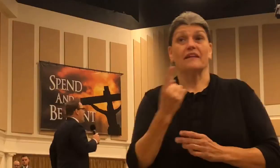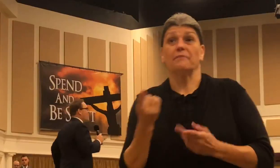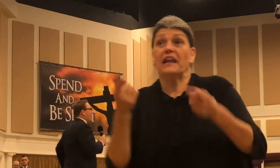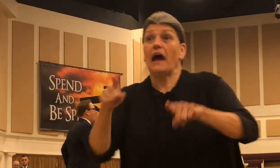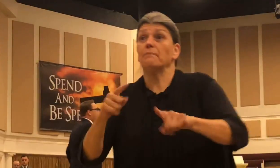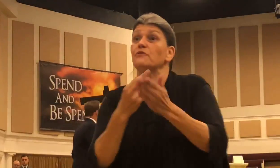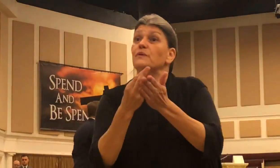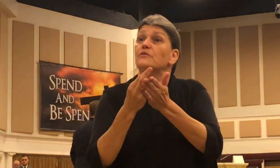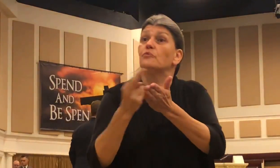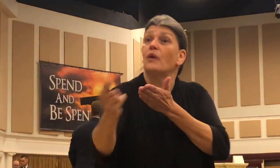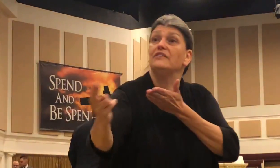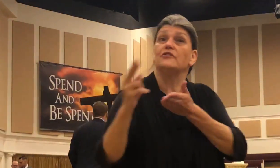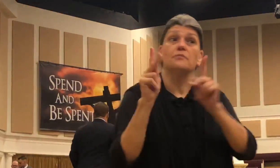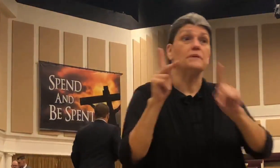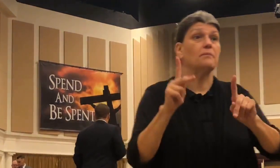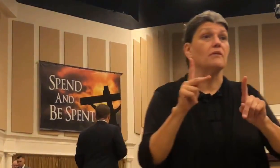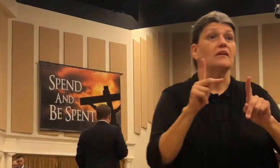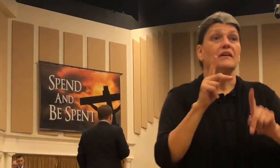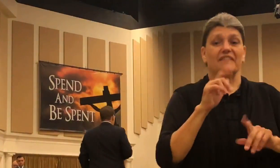They don't go anywhere.